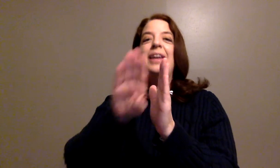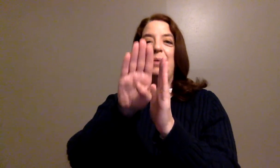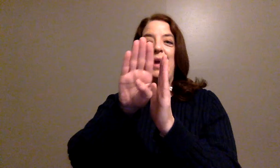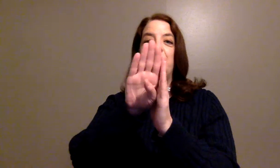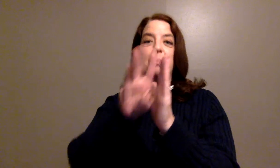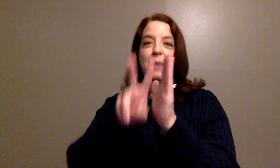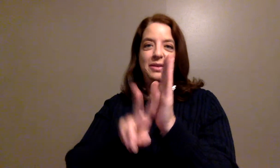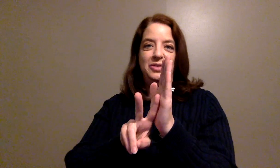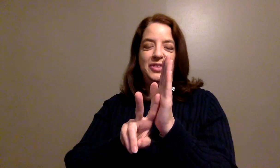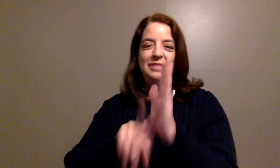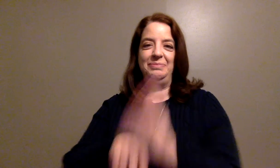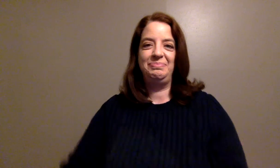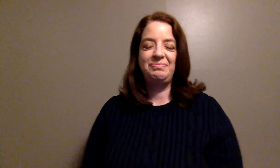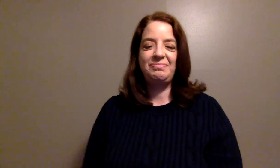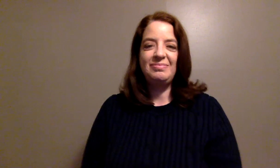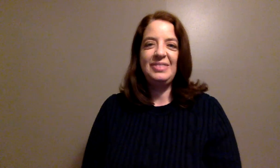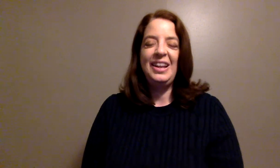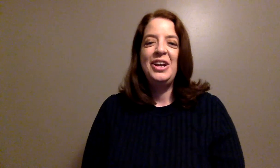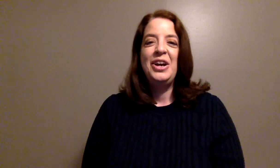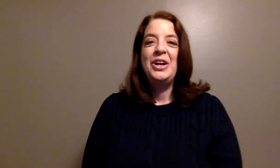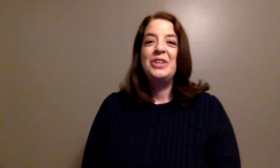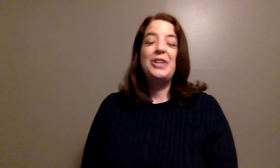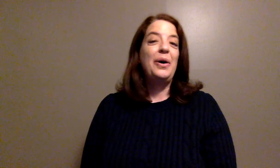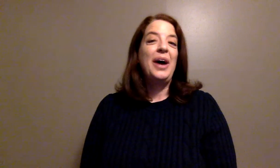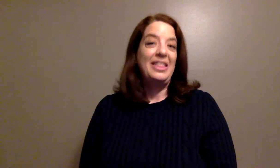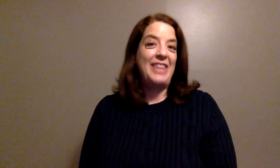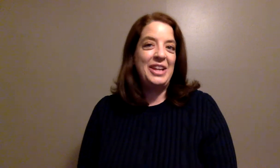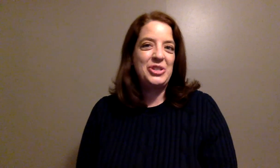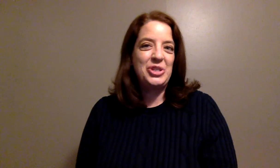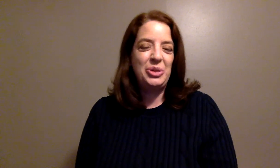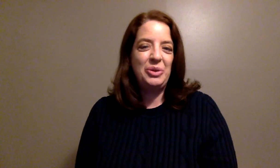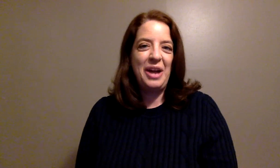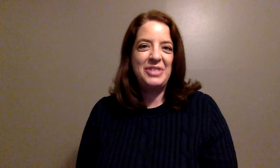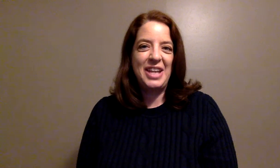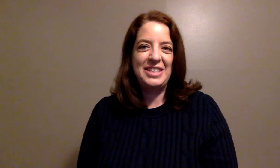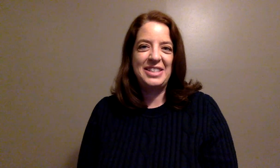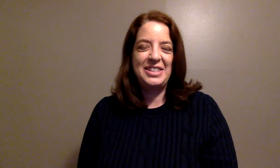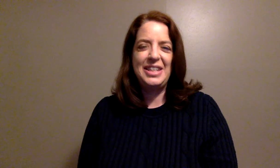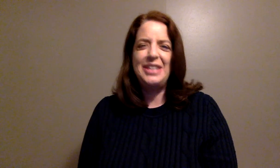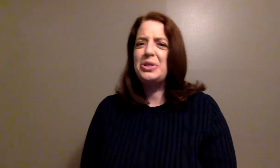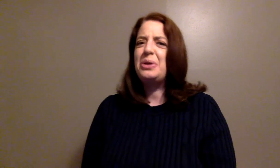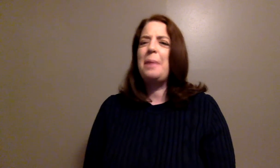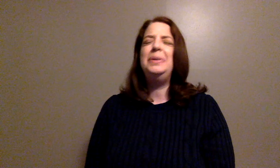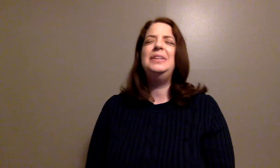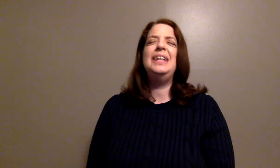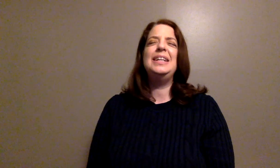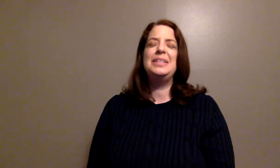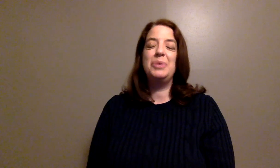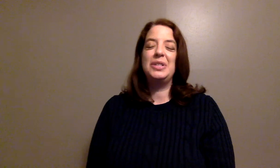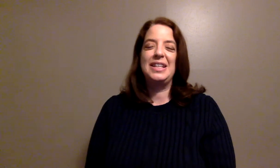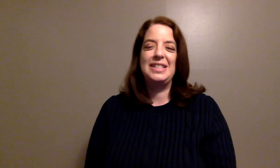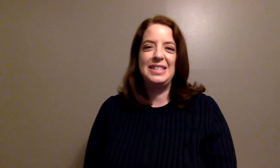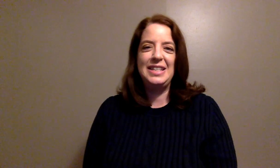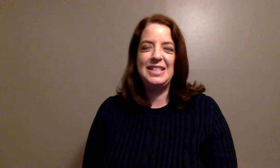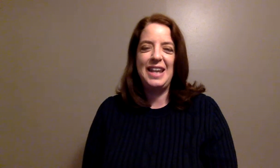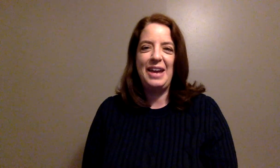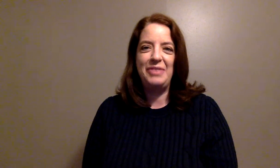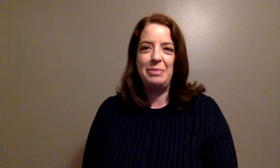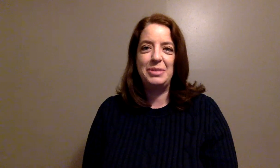we have Brownsville. So that is a tour of Texas cities. There are plenty more Texas cities that have name signs,